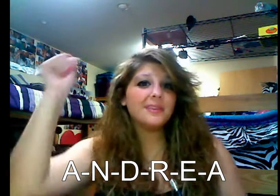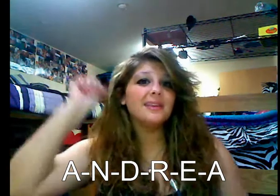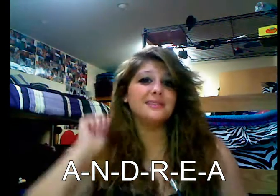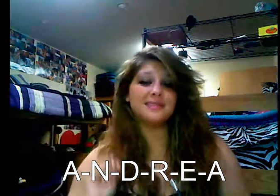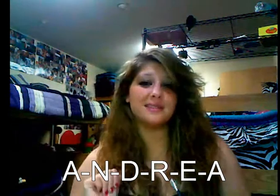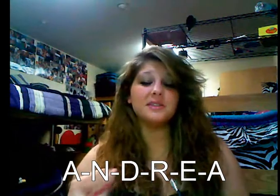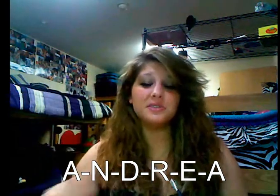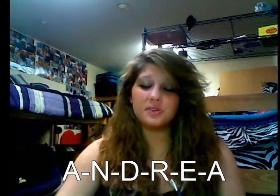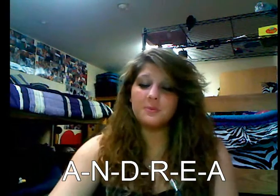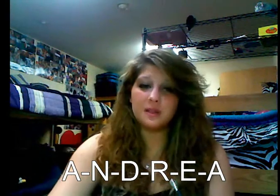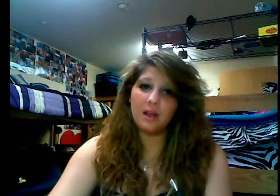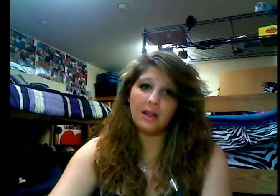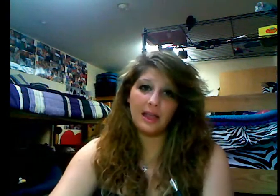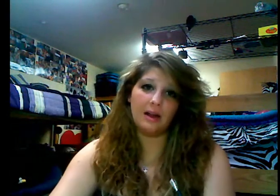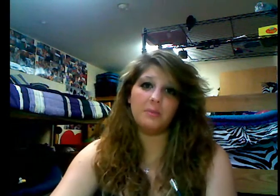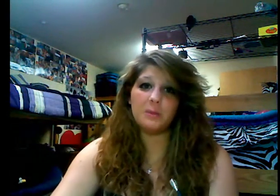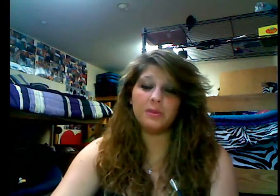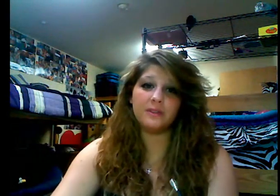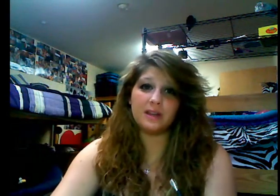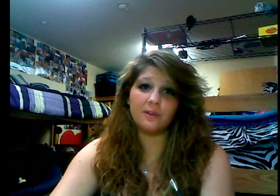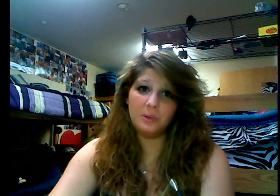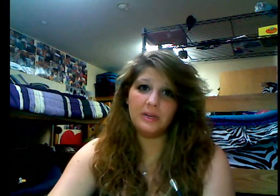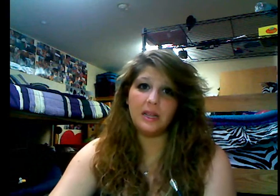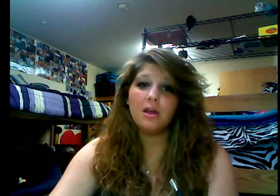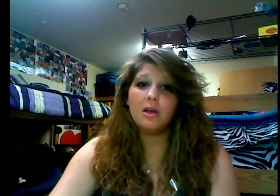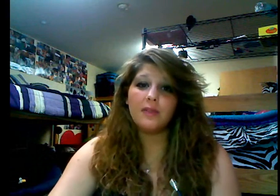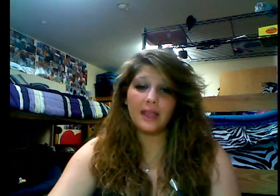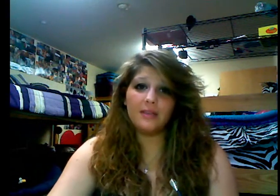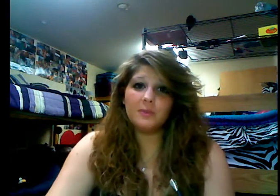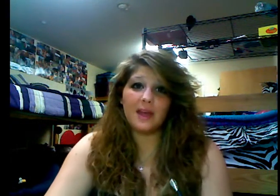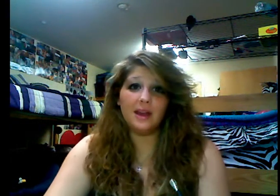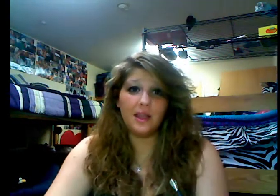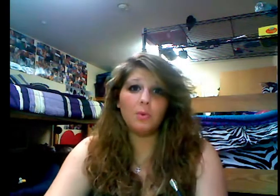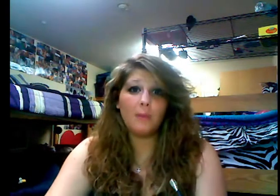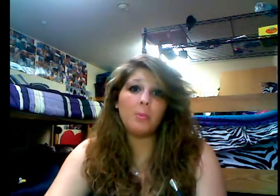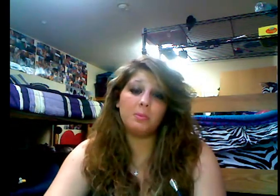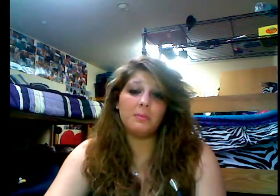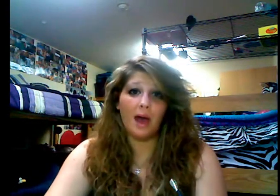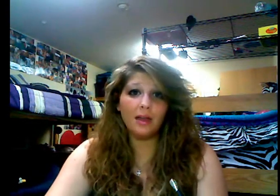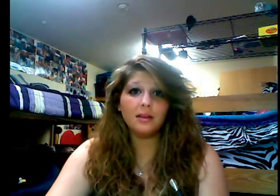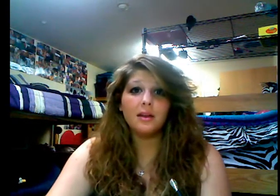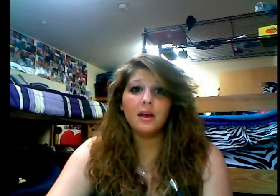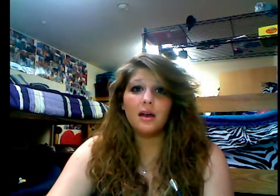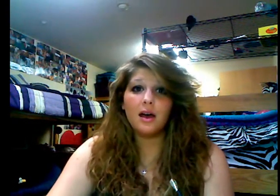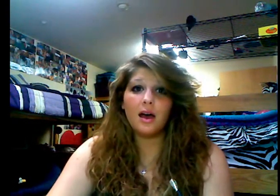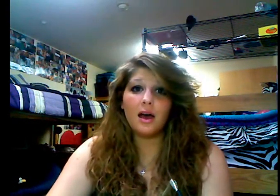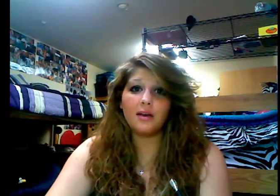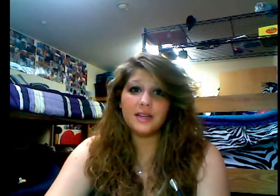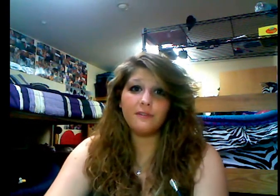community that gave me that name remembered me by. A deaf member of the community will give you a sign name that